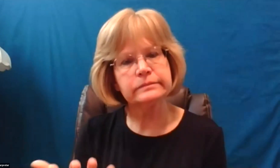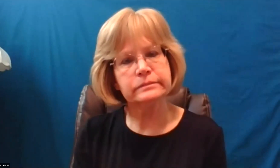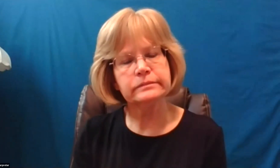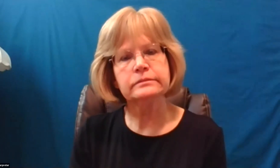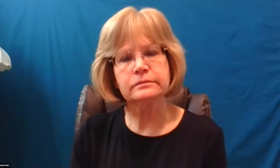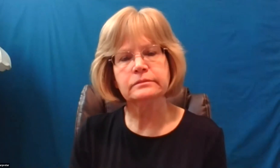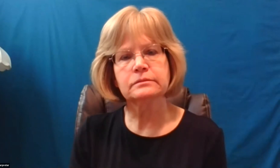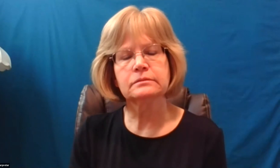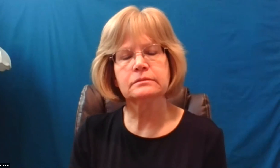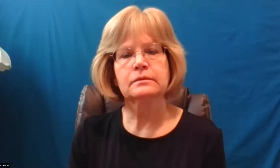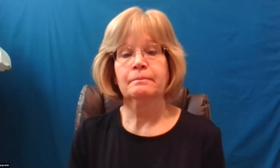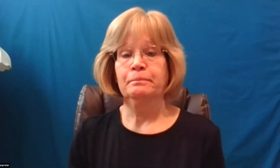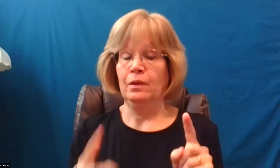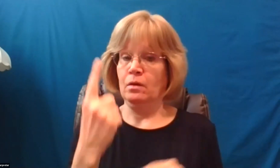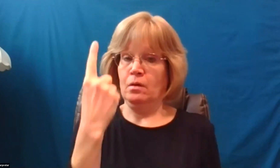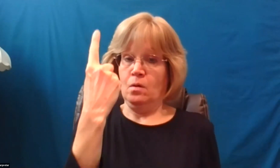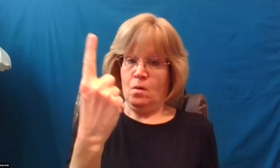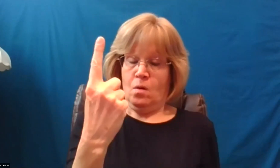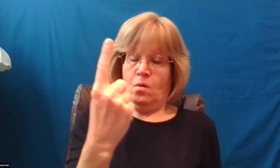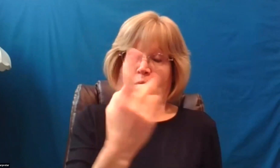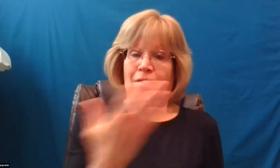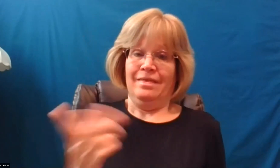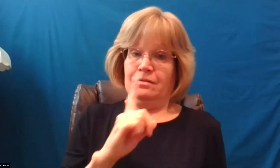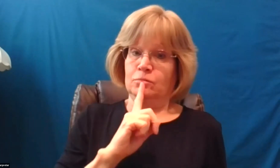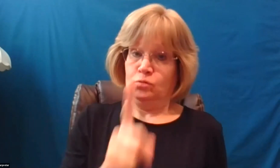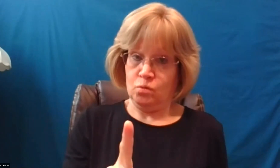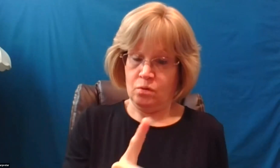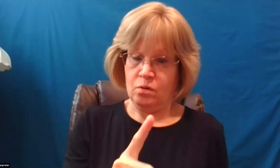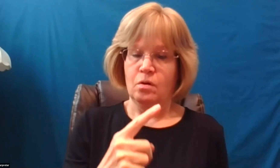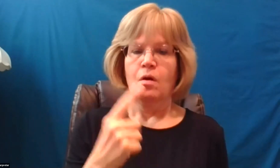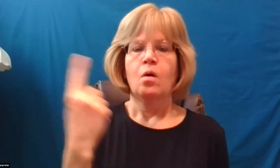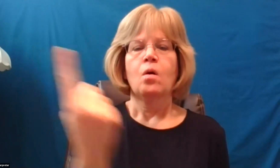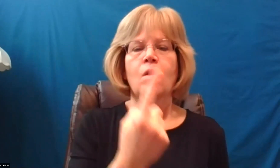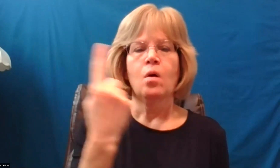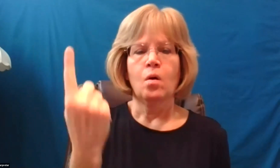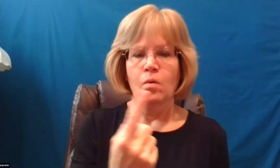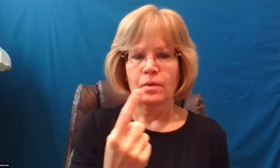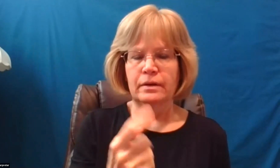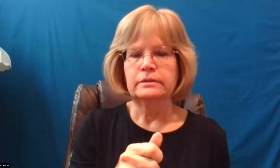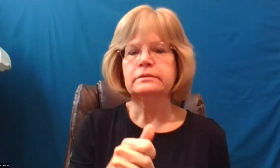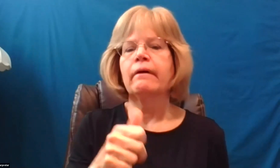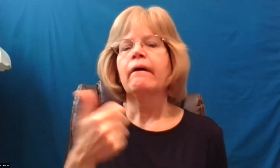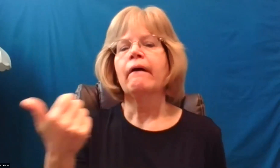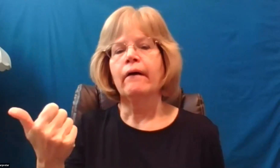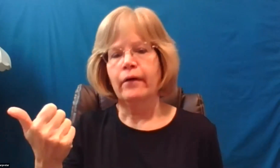question. One thing, though, is for certain. There's always someone else who is to